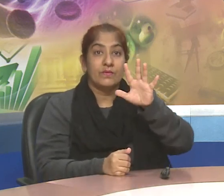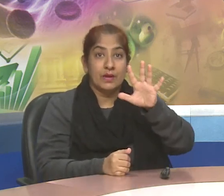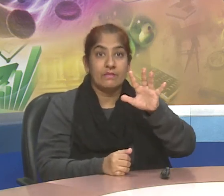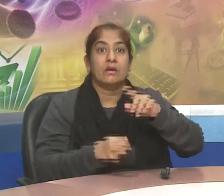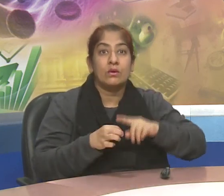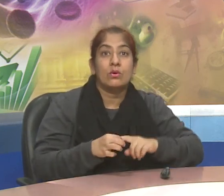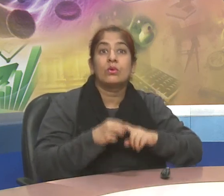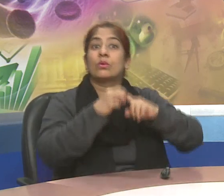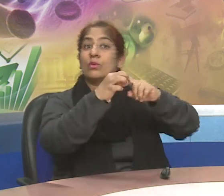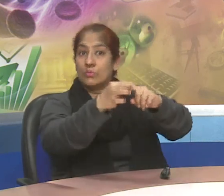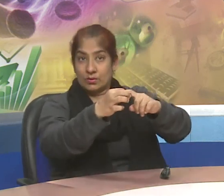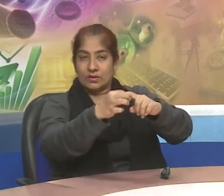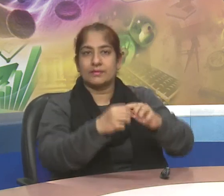Question number 25.